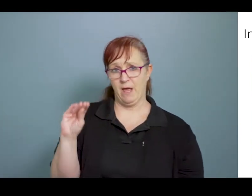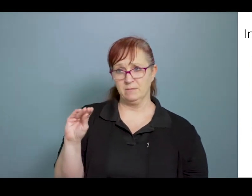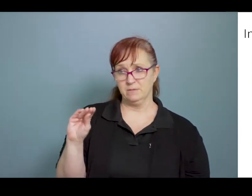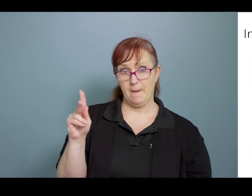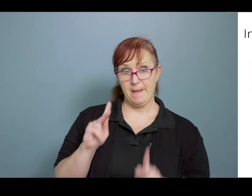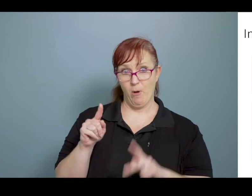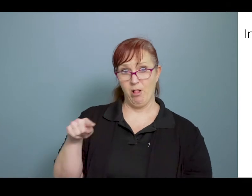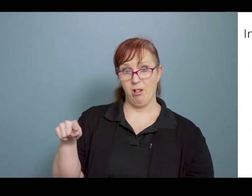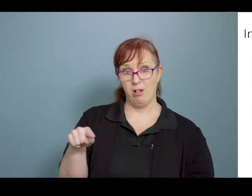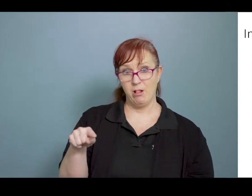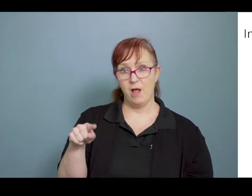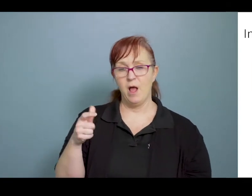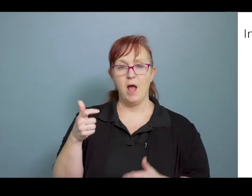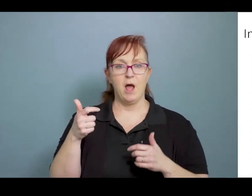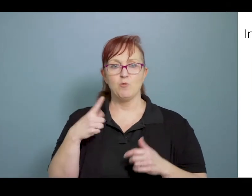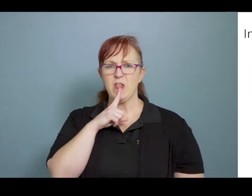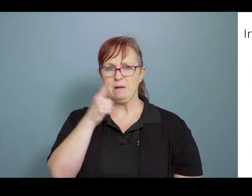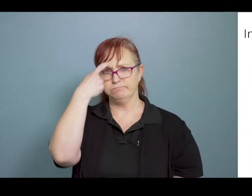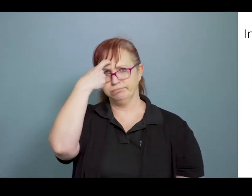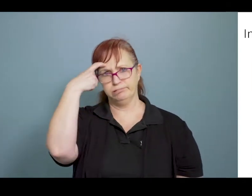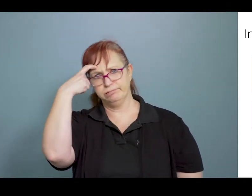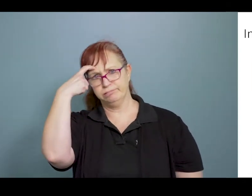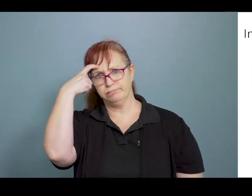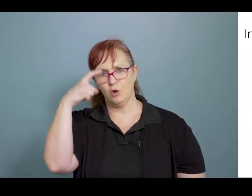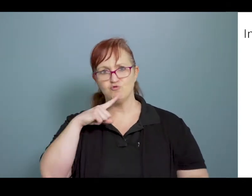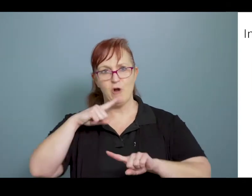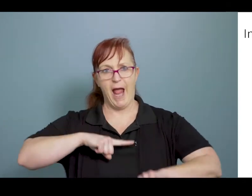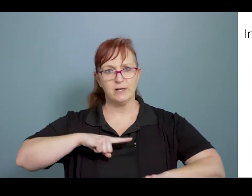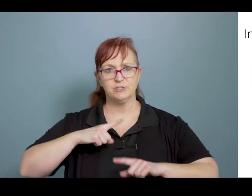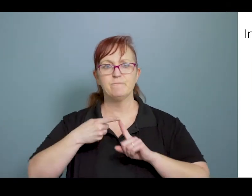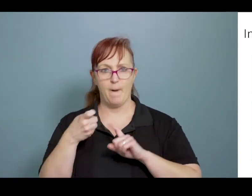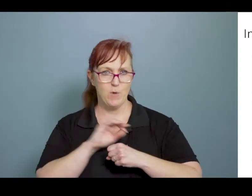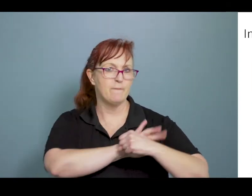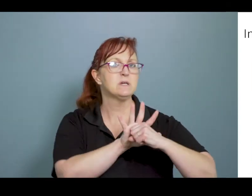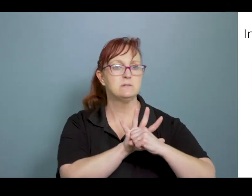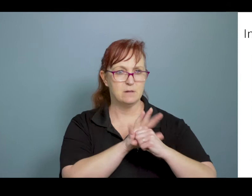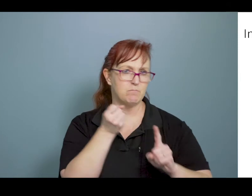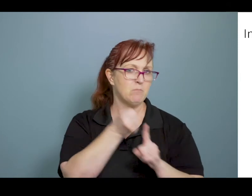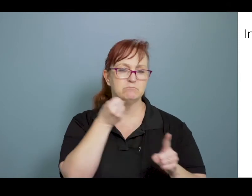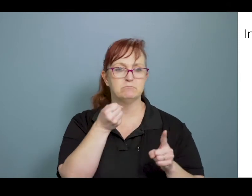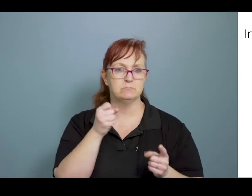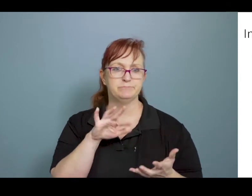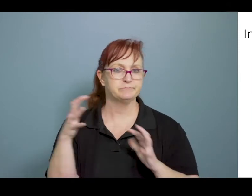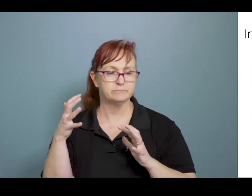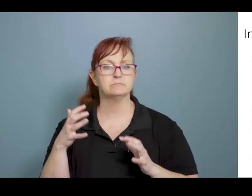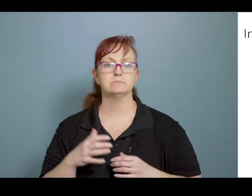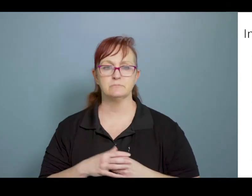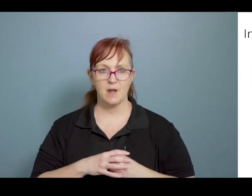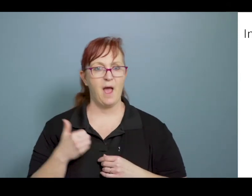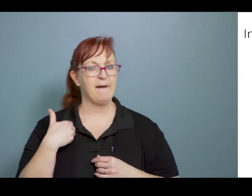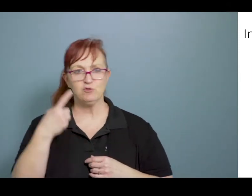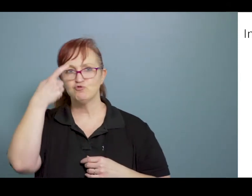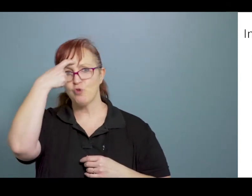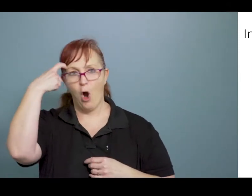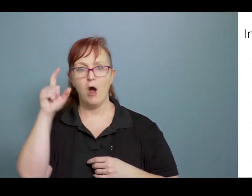are reporting some sort of trauma reaction related to the COVID-19 pandemic. And I don't think that that